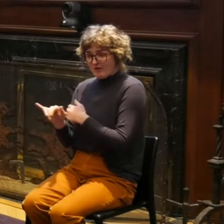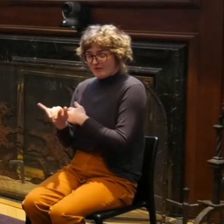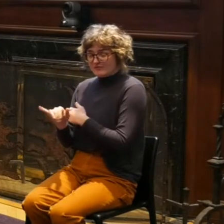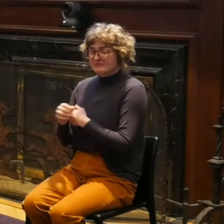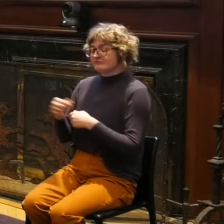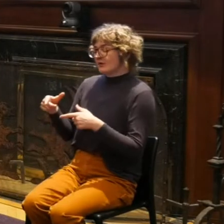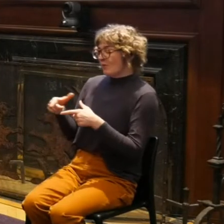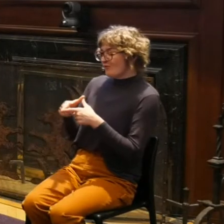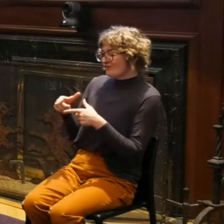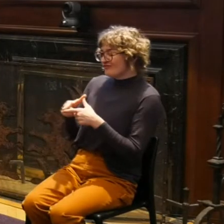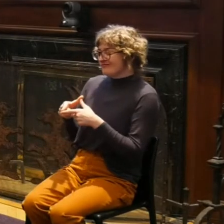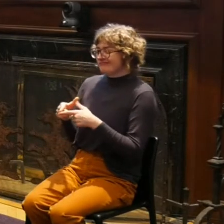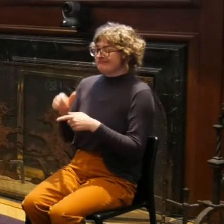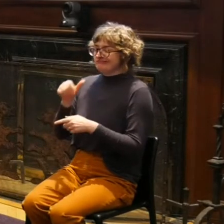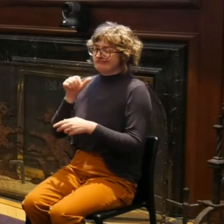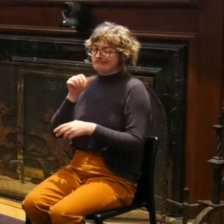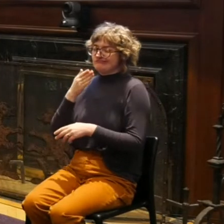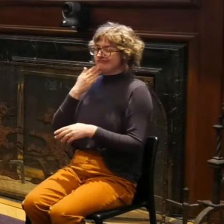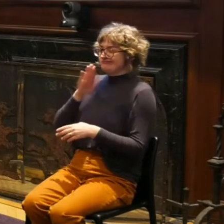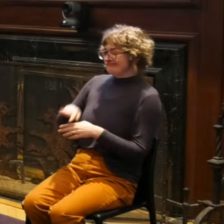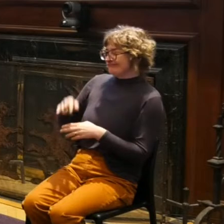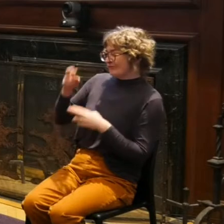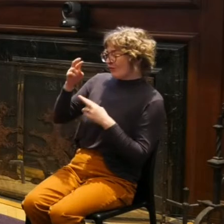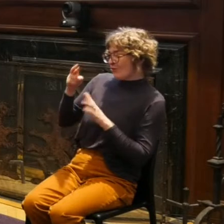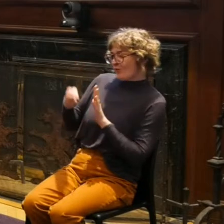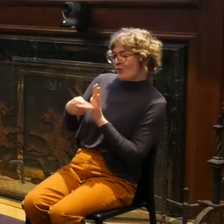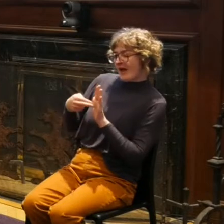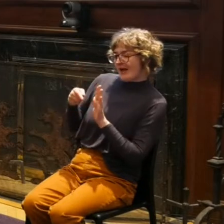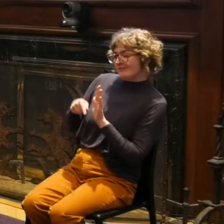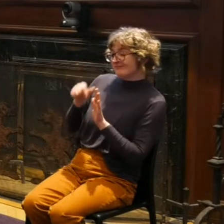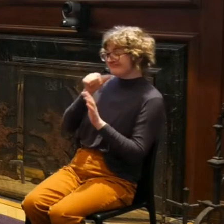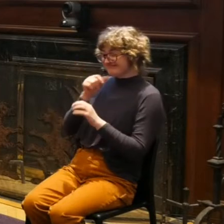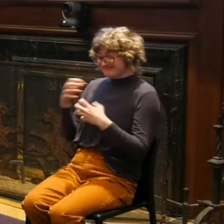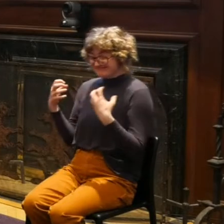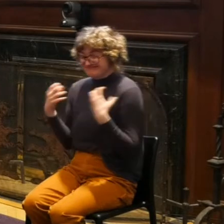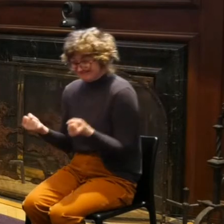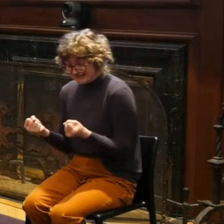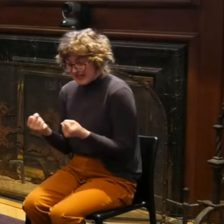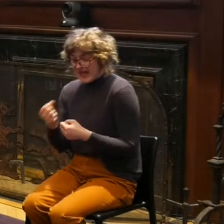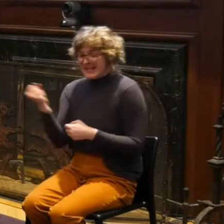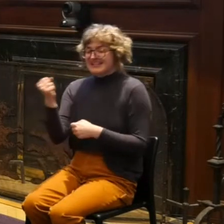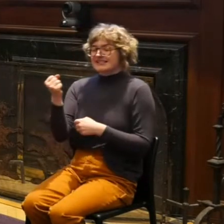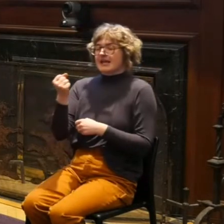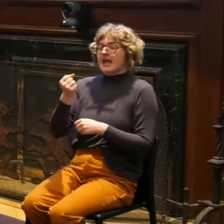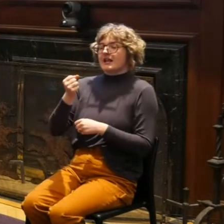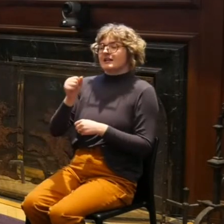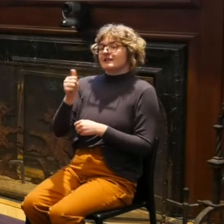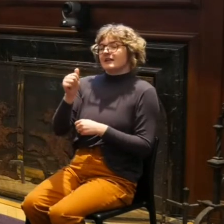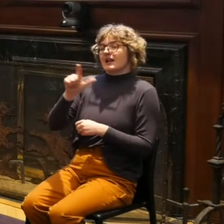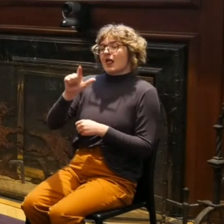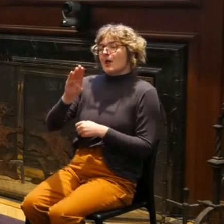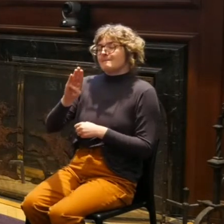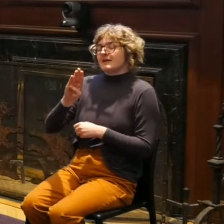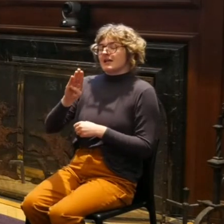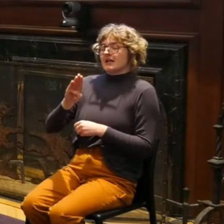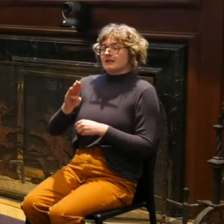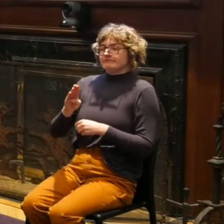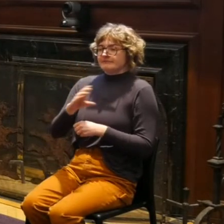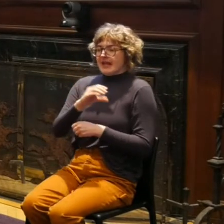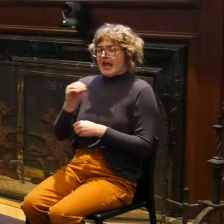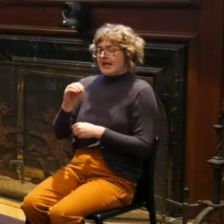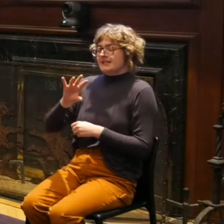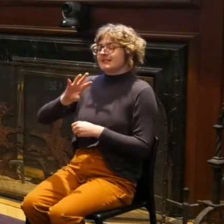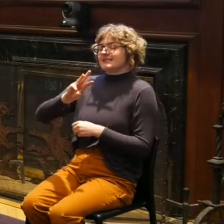Pussy gets a bad rep like it ain't tough. We can push out a 10-pounder 1 week and take care of 6 inches in 6 weeks after